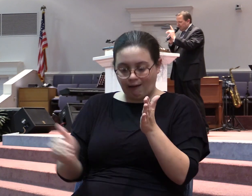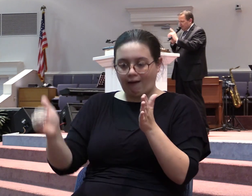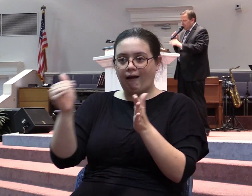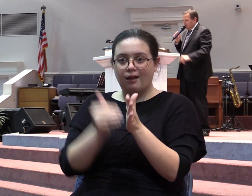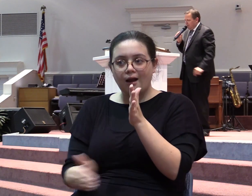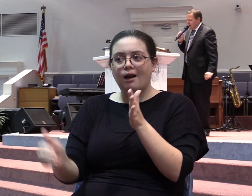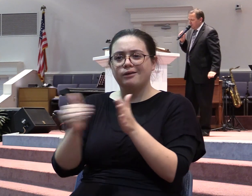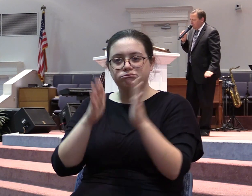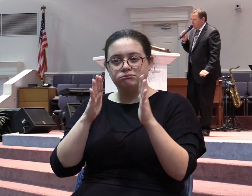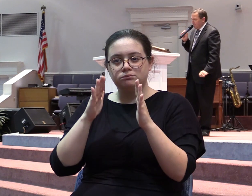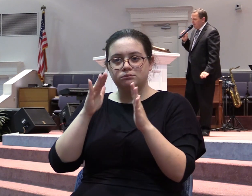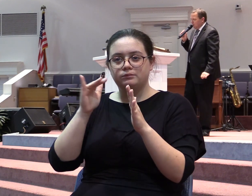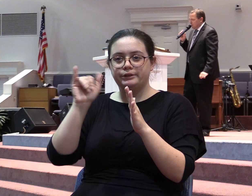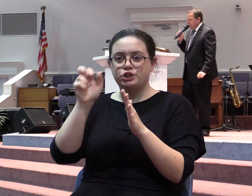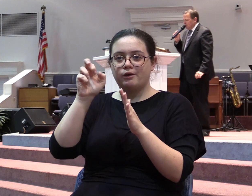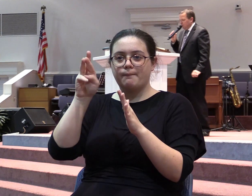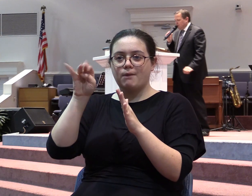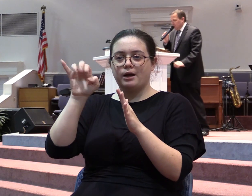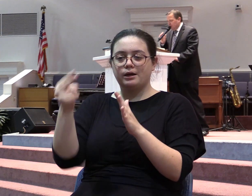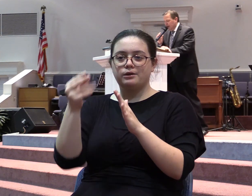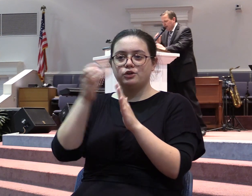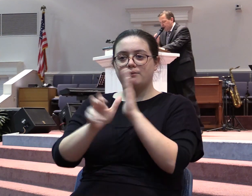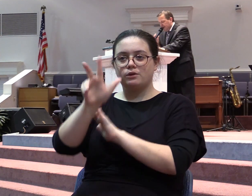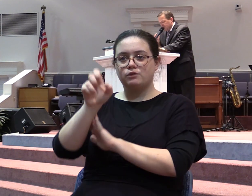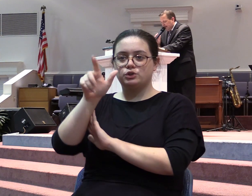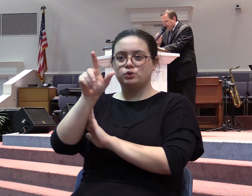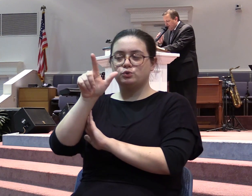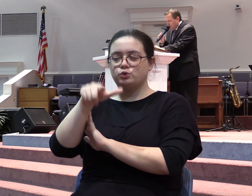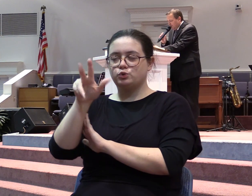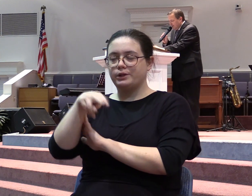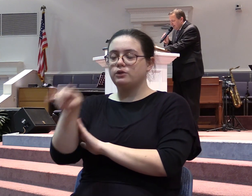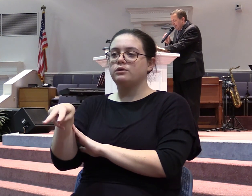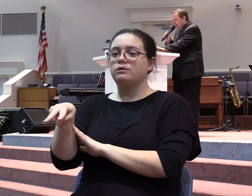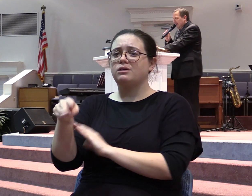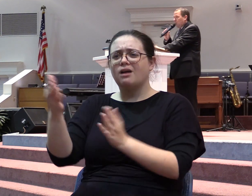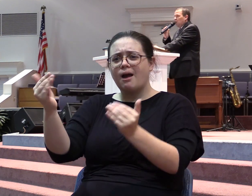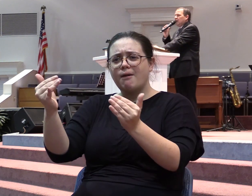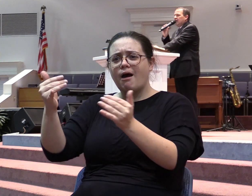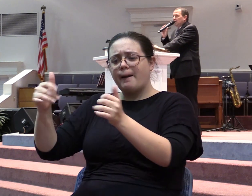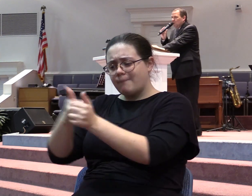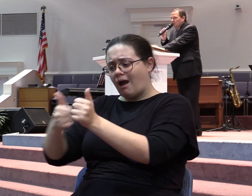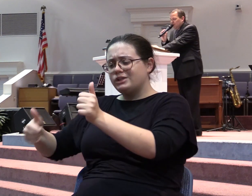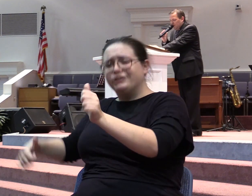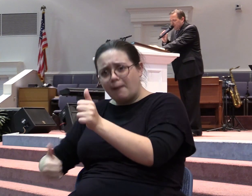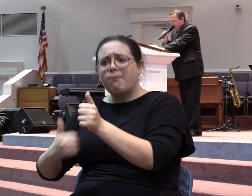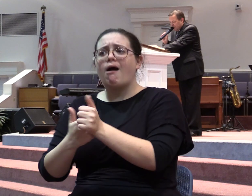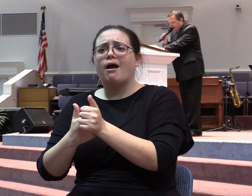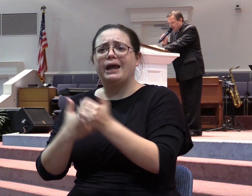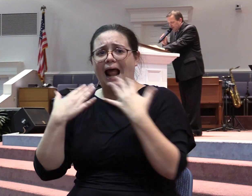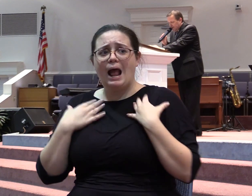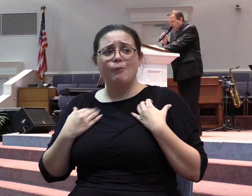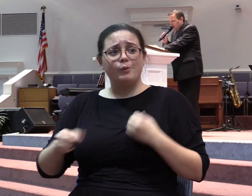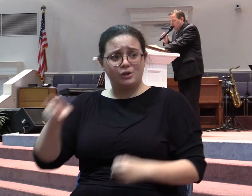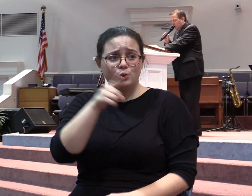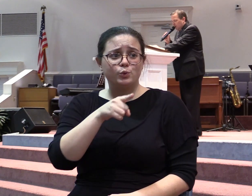again. Listen to this. Jeremiah chapter 3 and verse 22. Return, ye backsliding children, and I will heal your